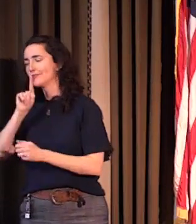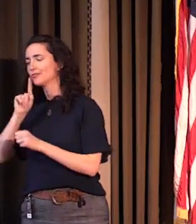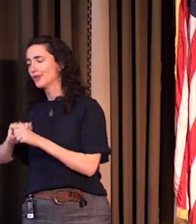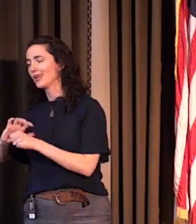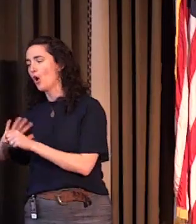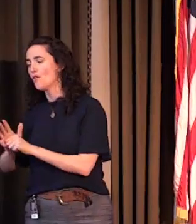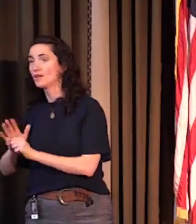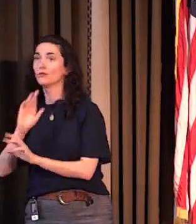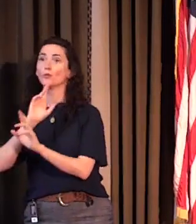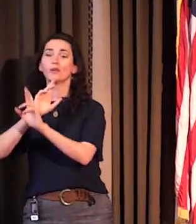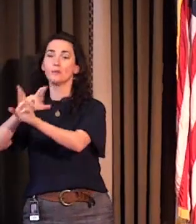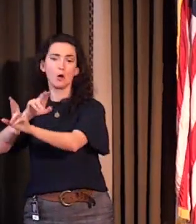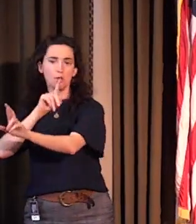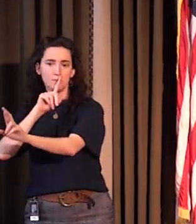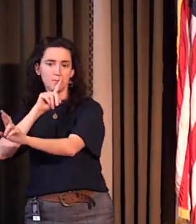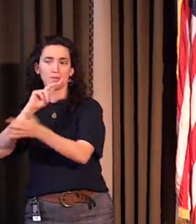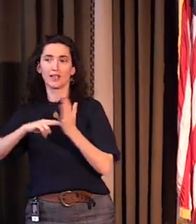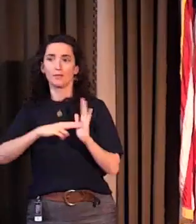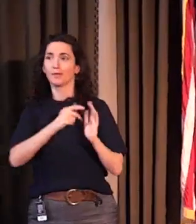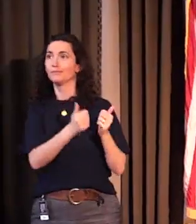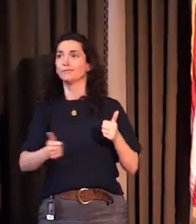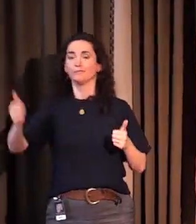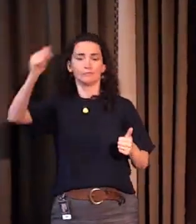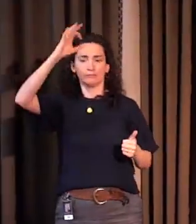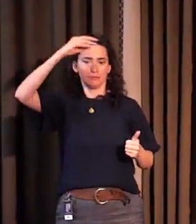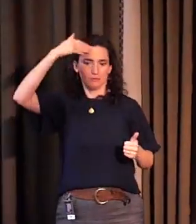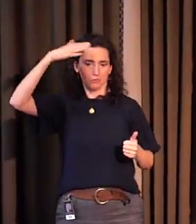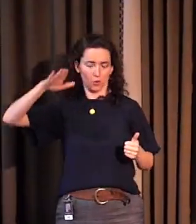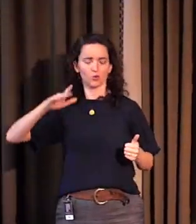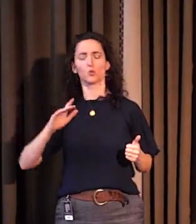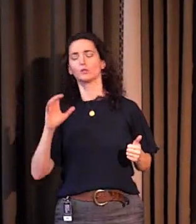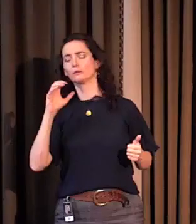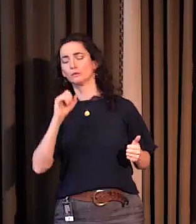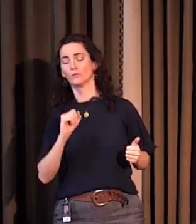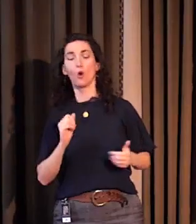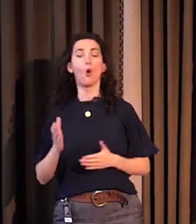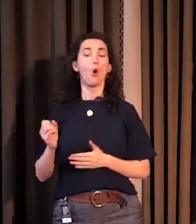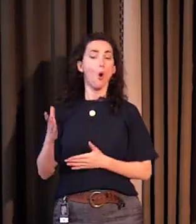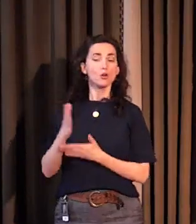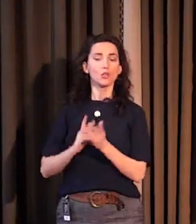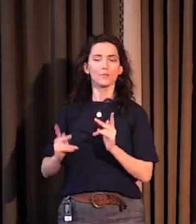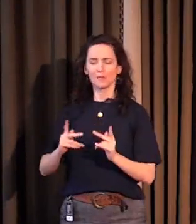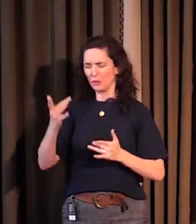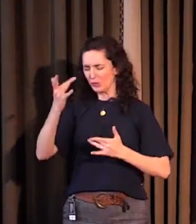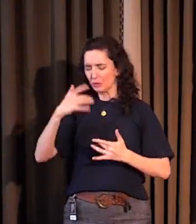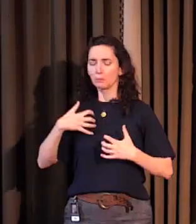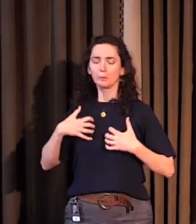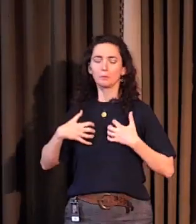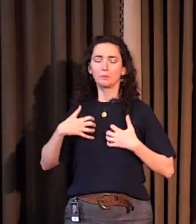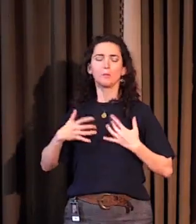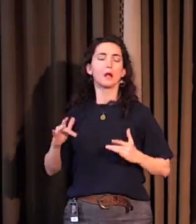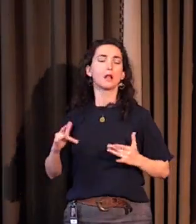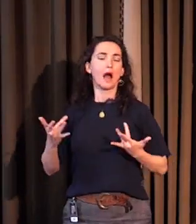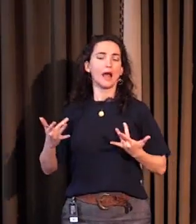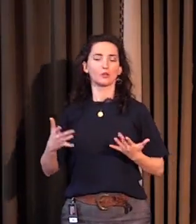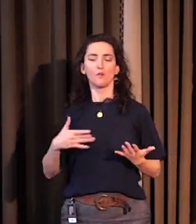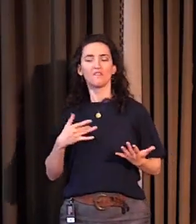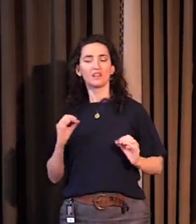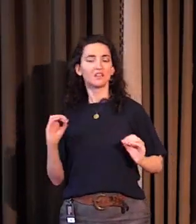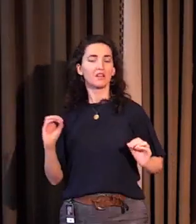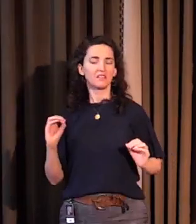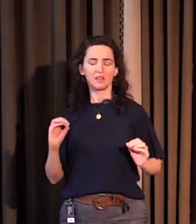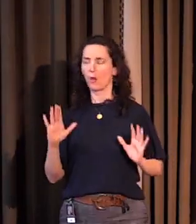being reflected in any of the numbers that are being captured out there, or people are so mildly infected or maybe asymptomatic that